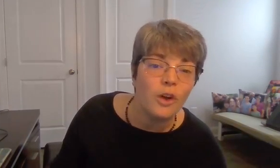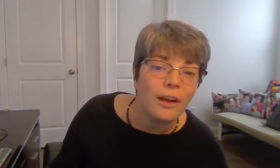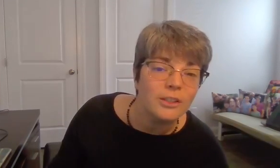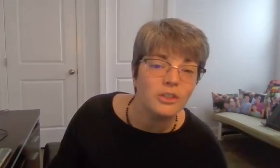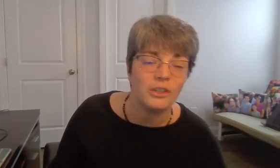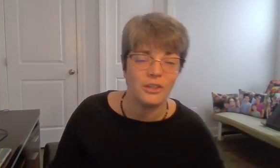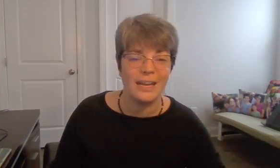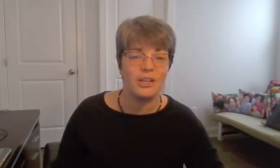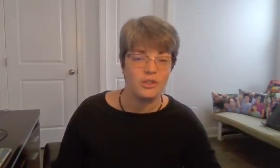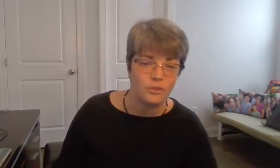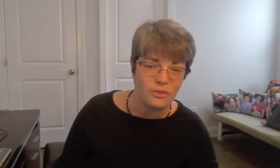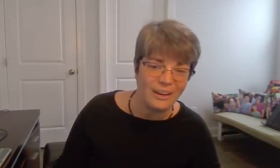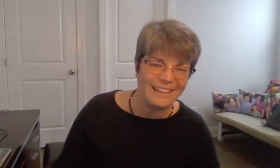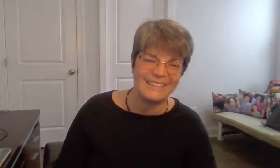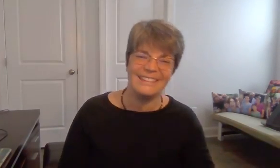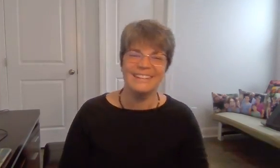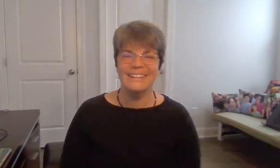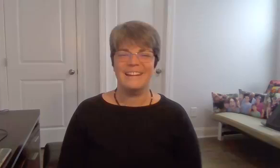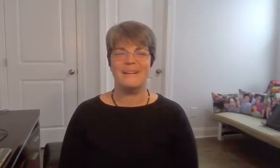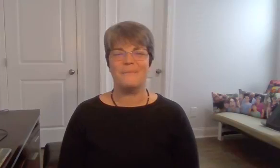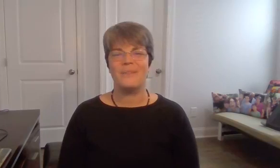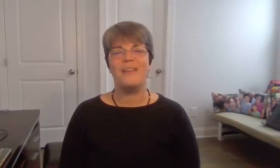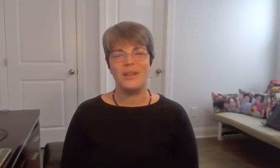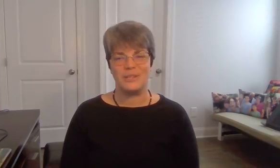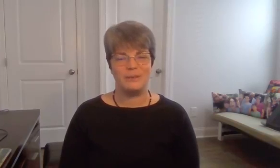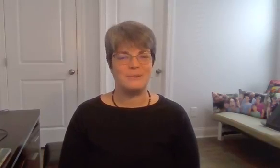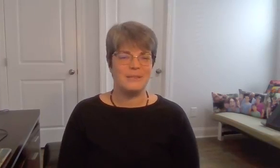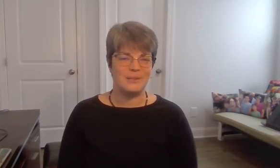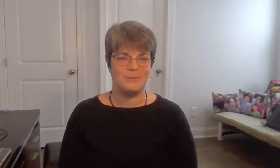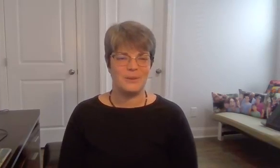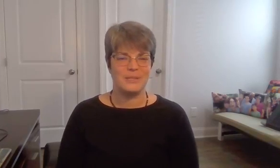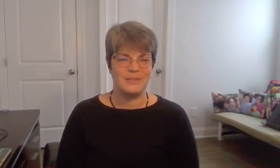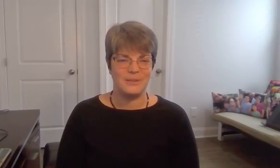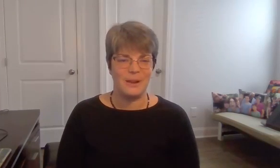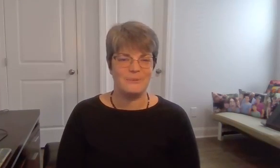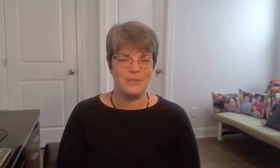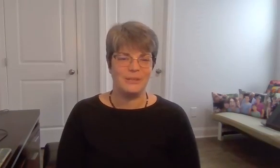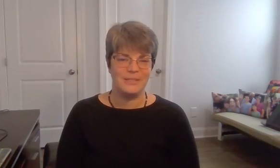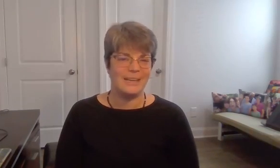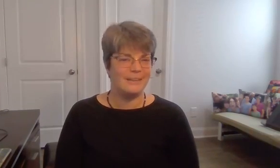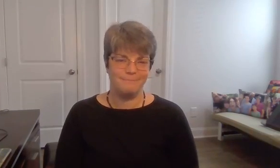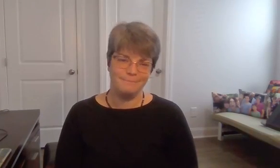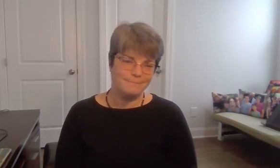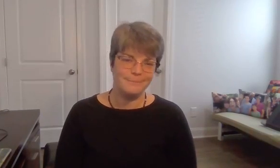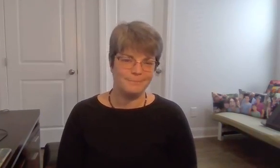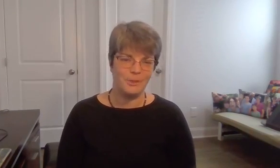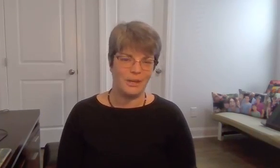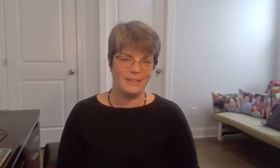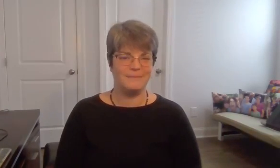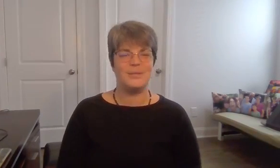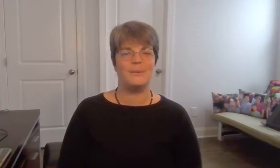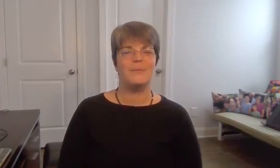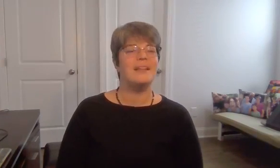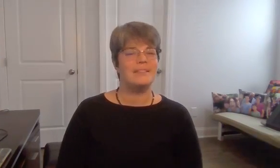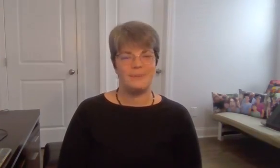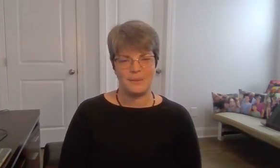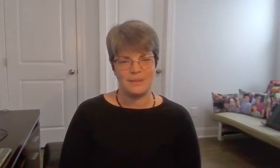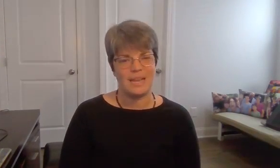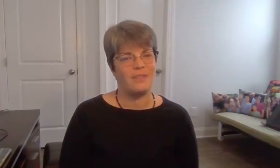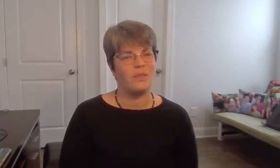truck, try it again, truck. And eventually, once my sister's motor skills caught up, she could say it correctly. So it's the same thing with signing. They're